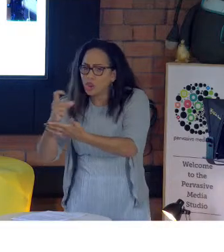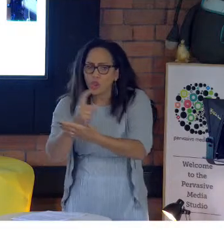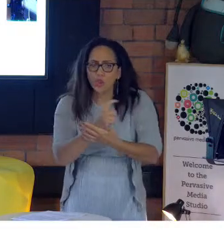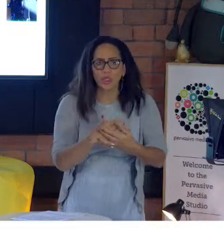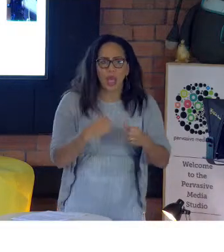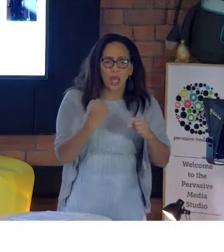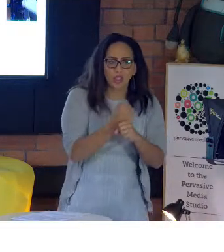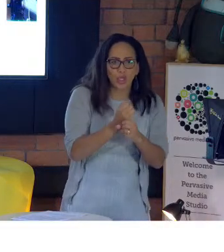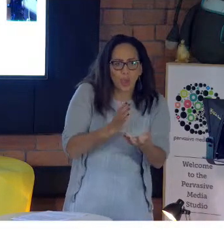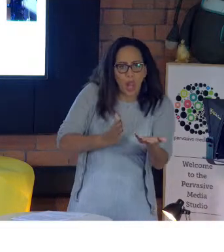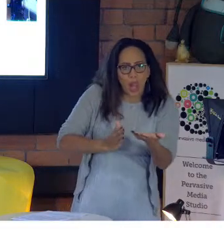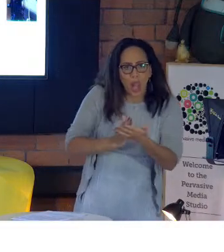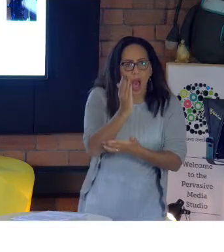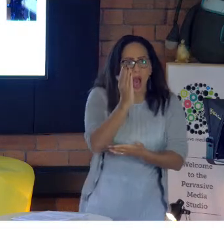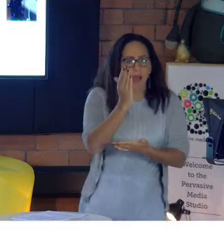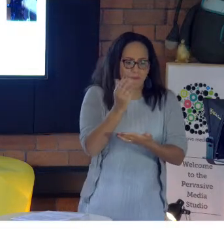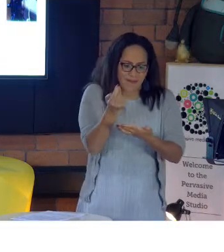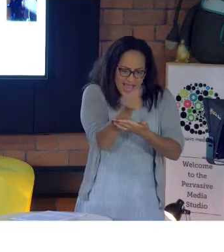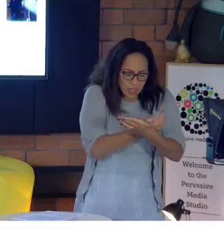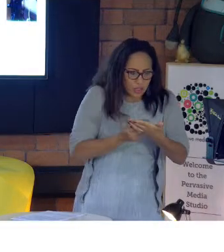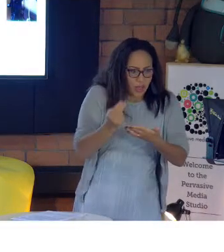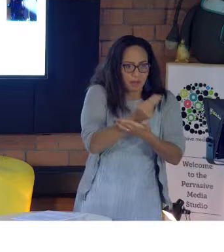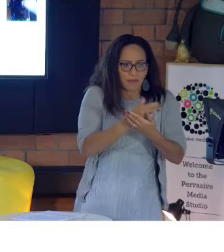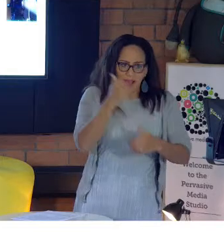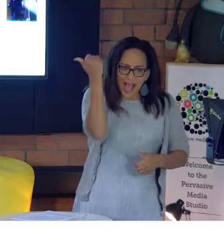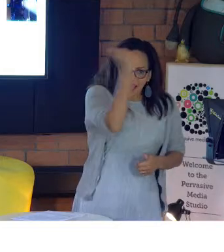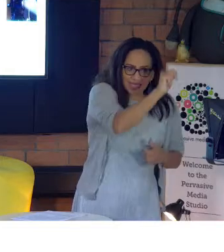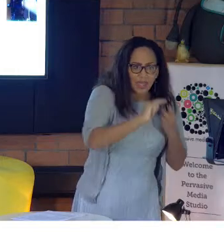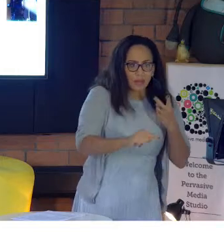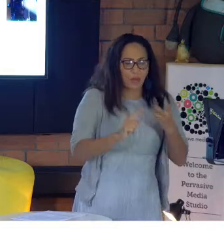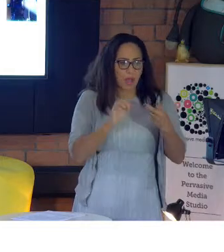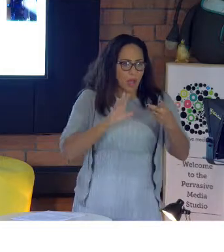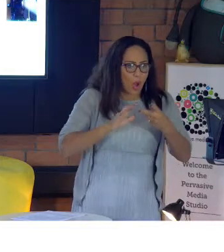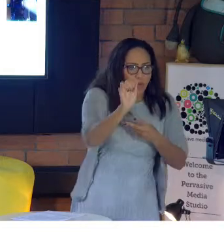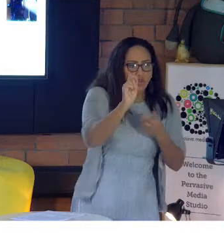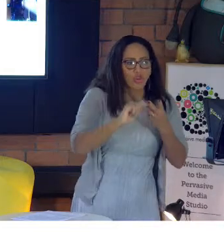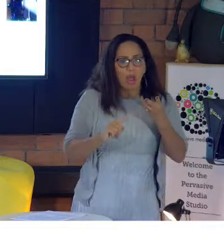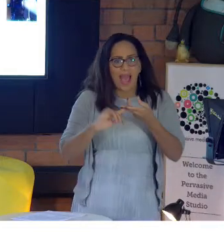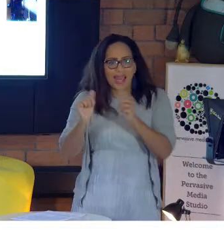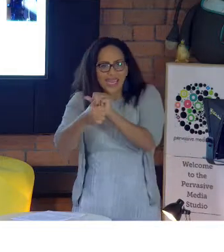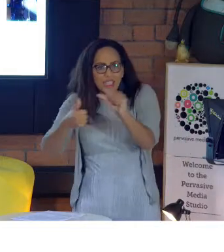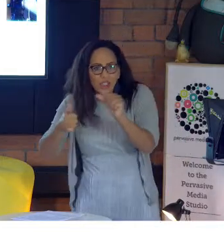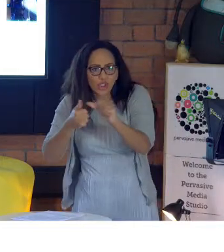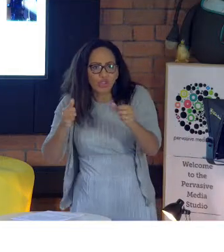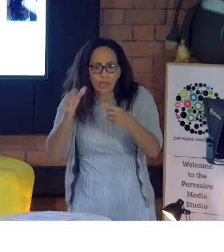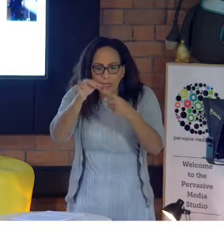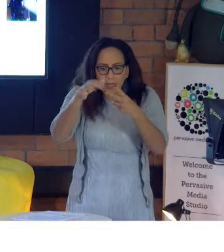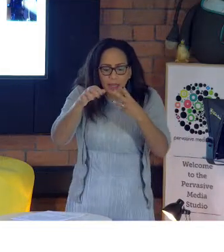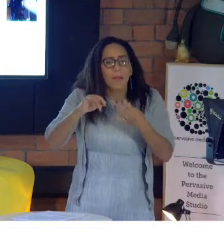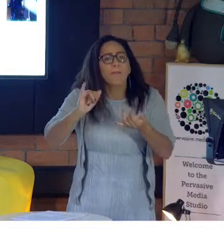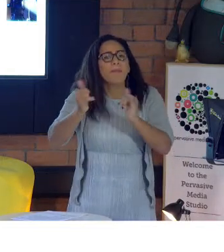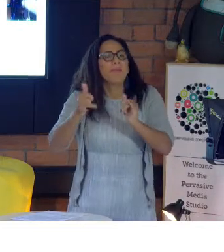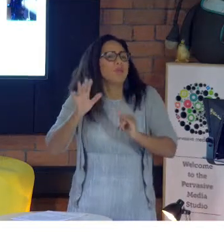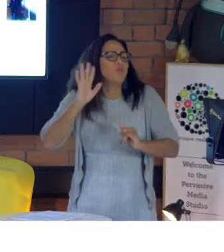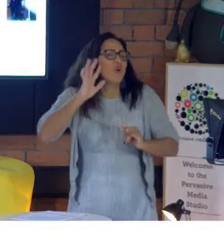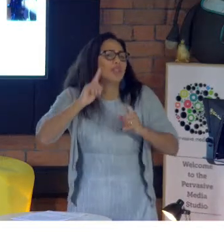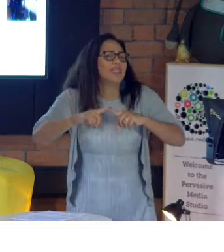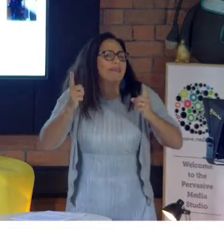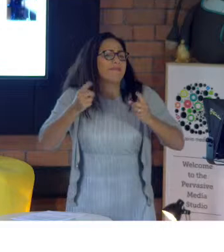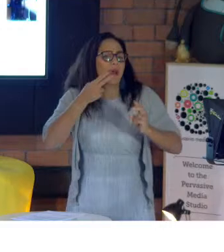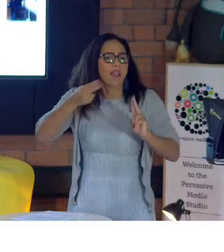academic, cultural, and industry events. So you might also have heard the words scribing